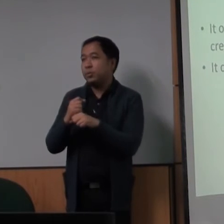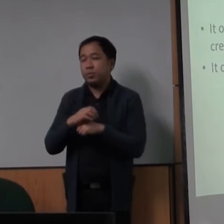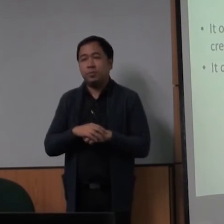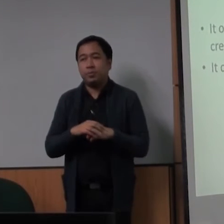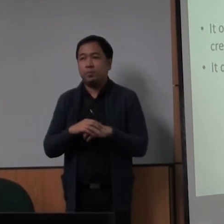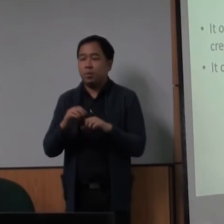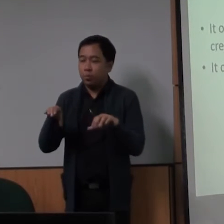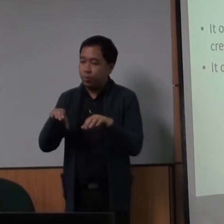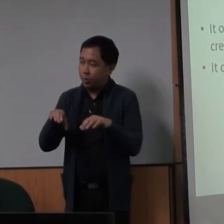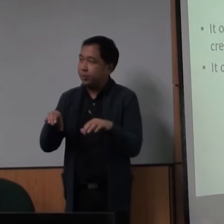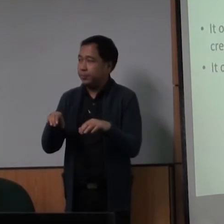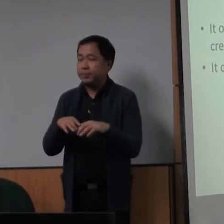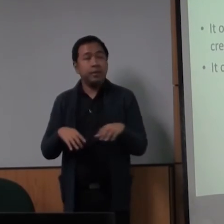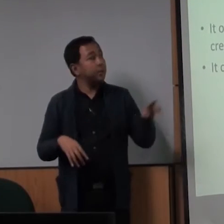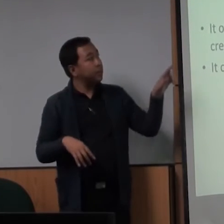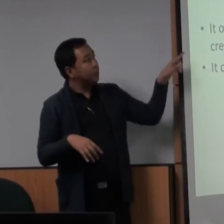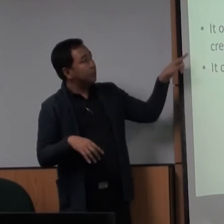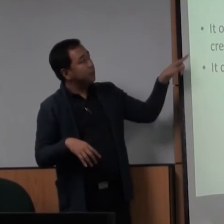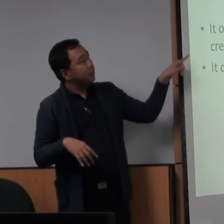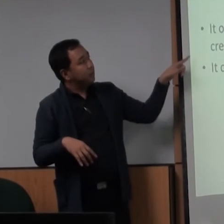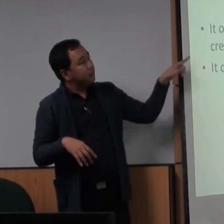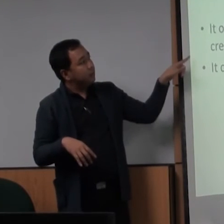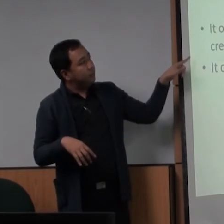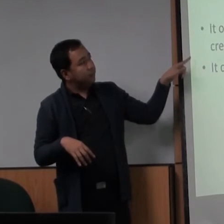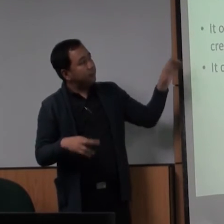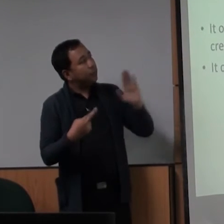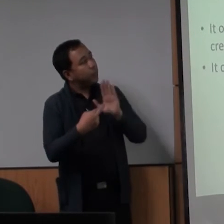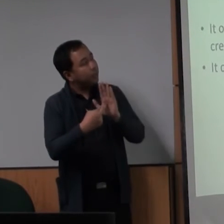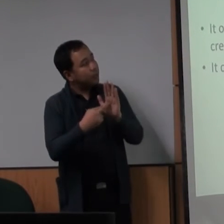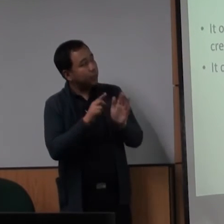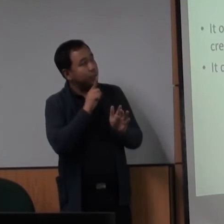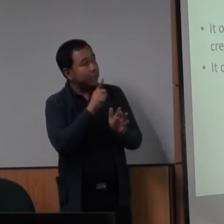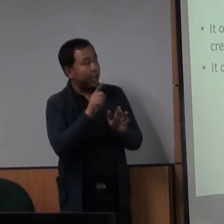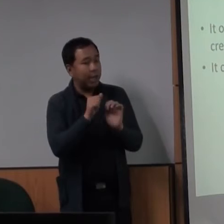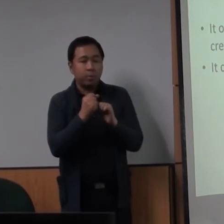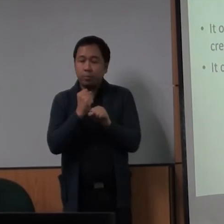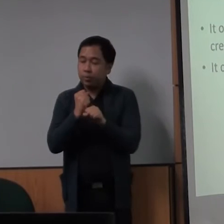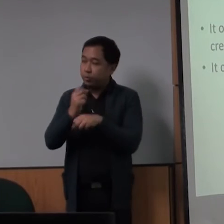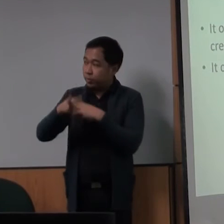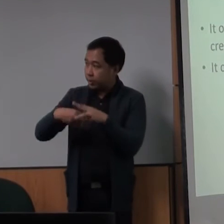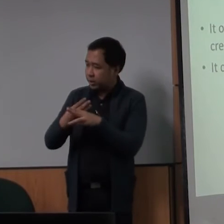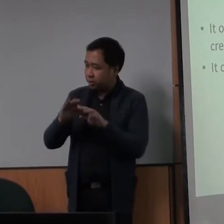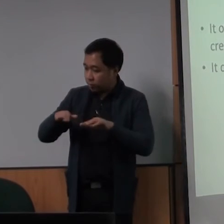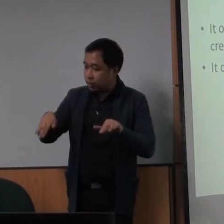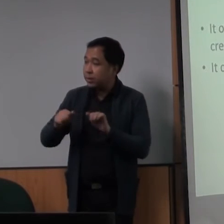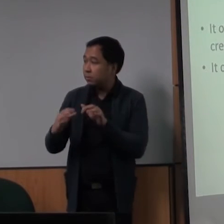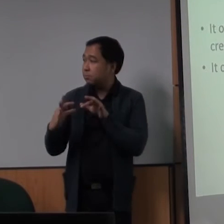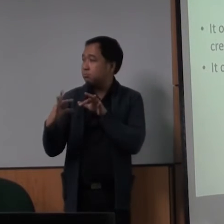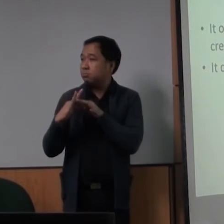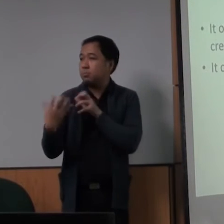It's offer different representation of reality to create worlds that children can easily relate to.